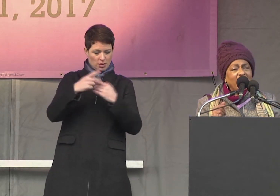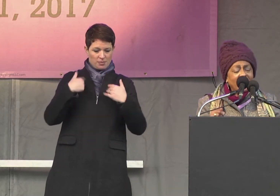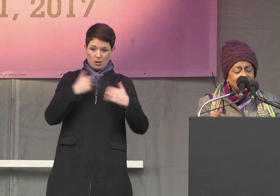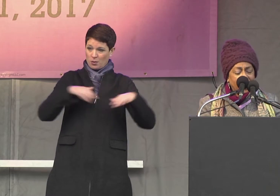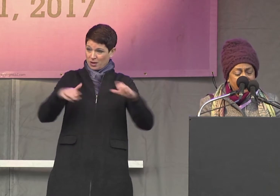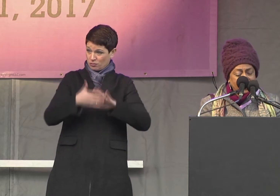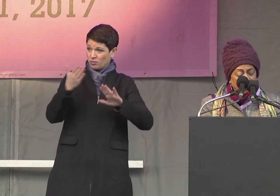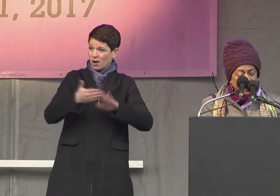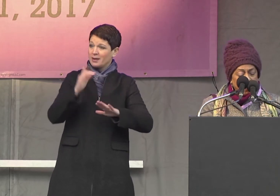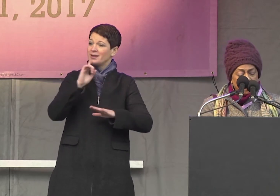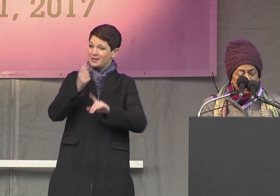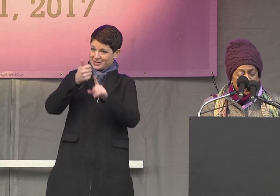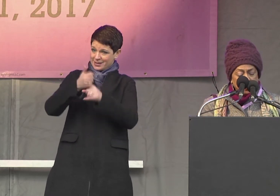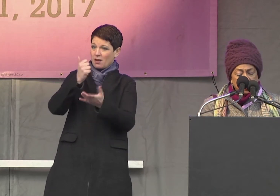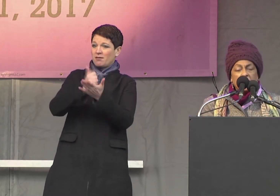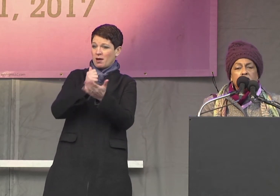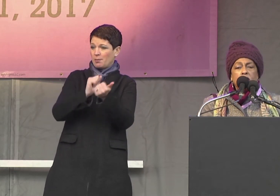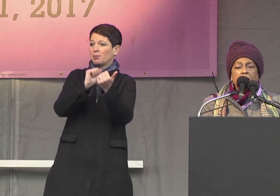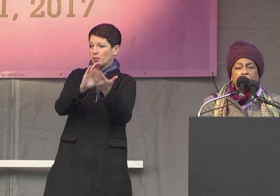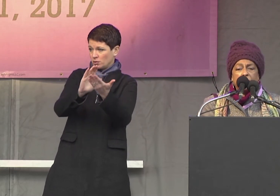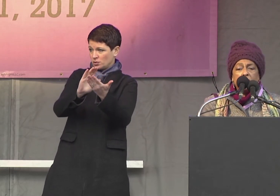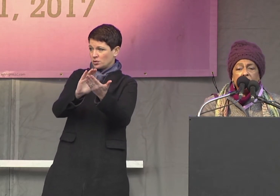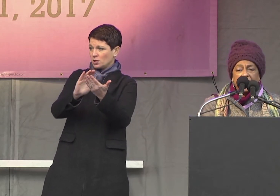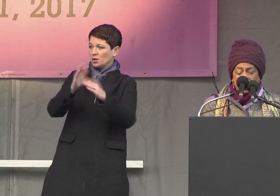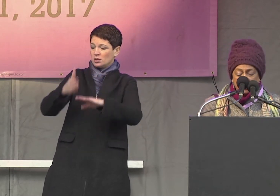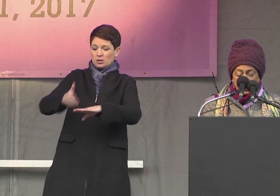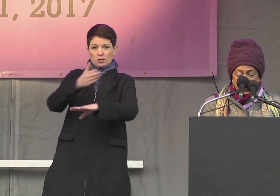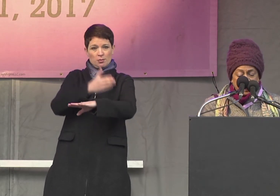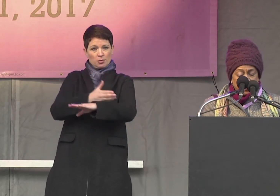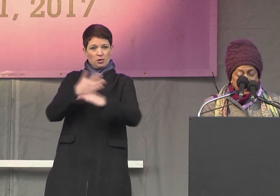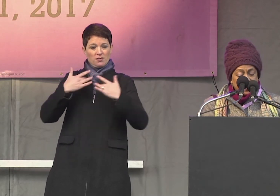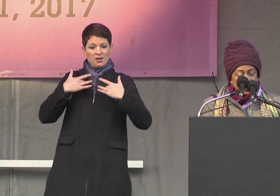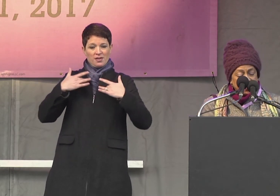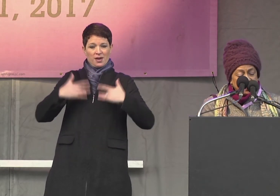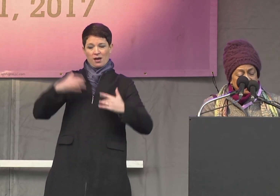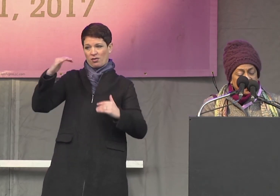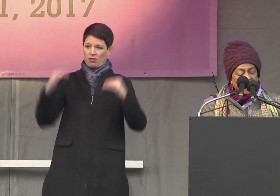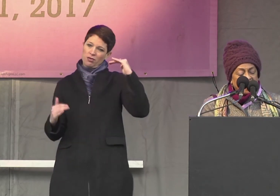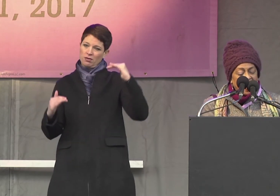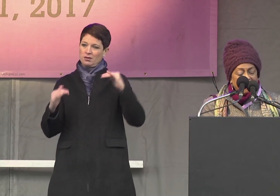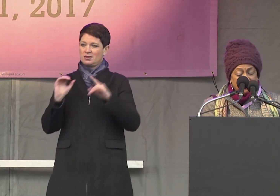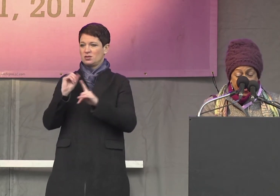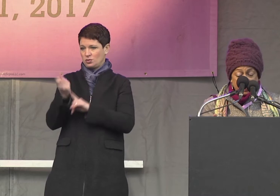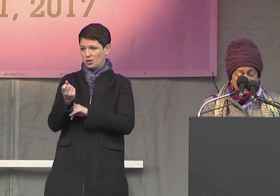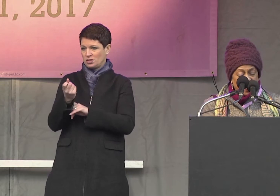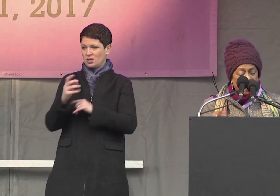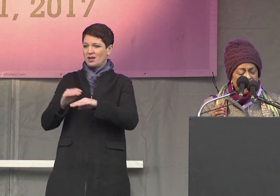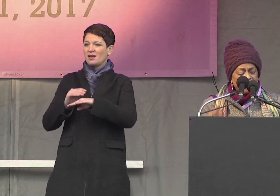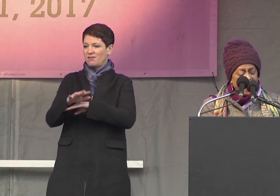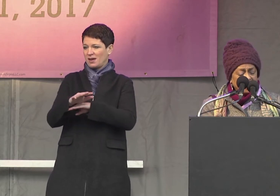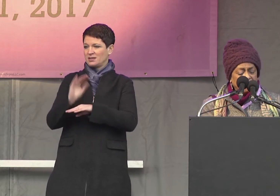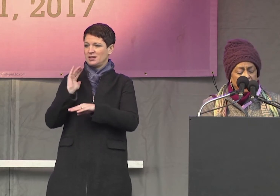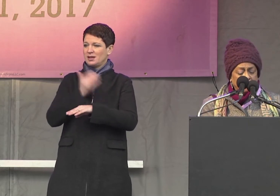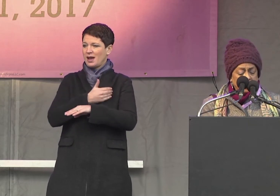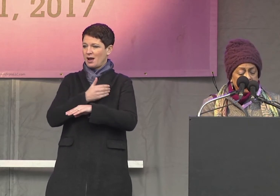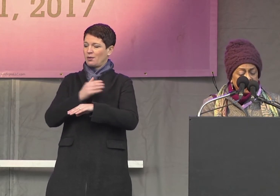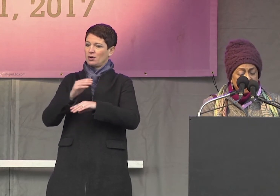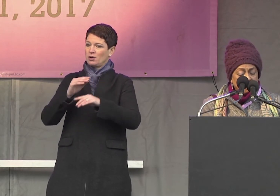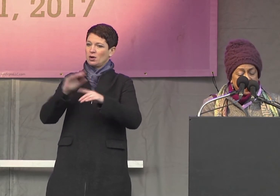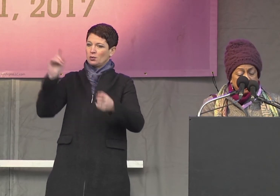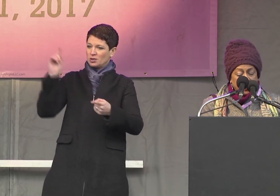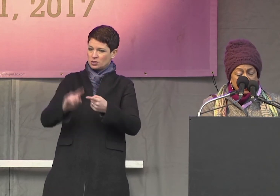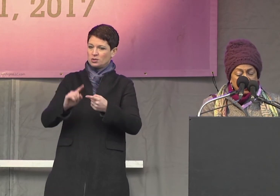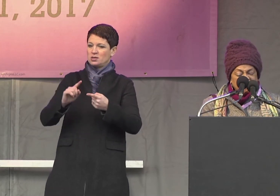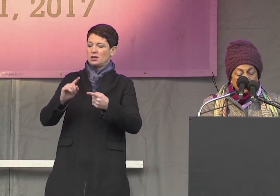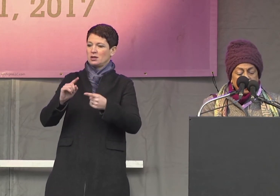conduct is a self-help approach to improve the health disparate conditions that are effective in